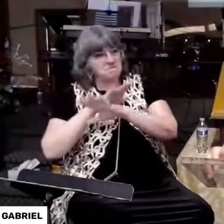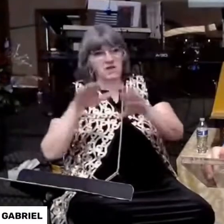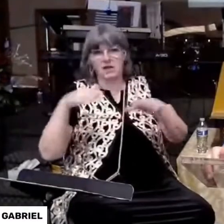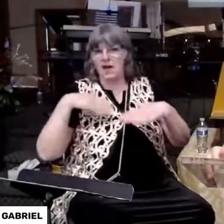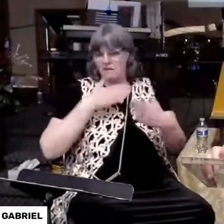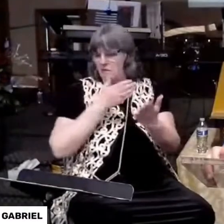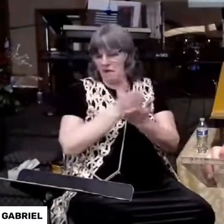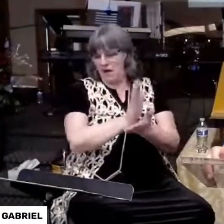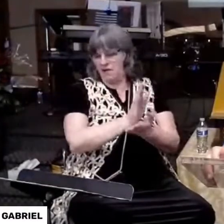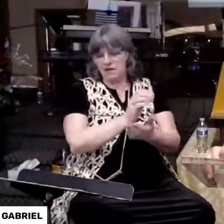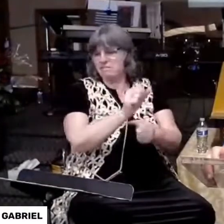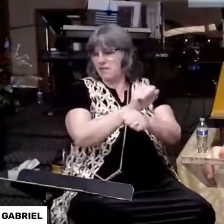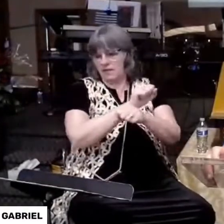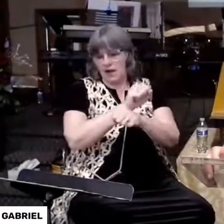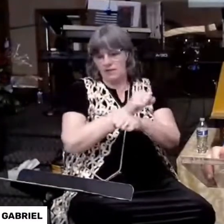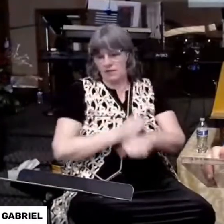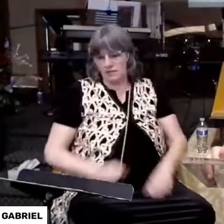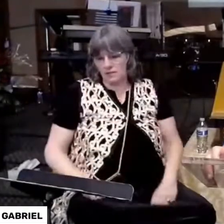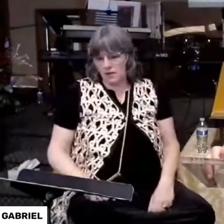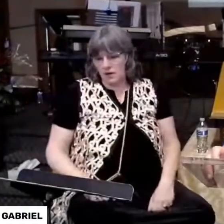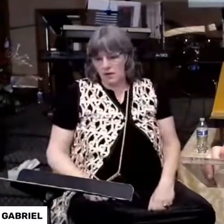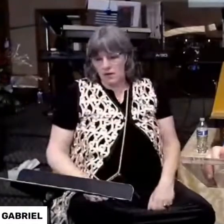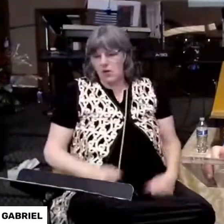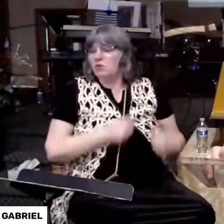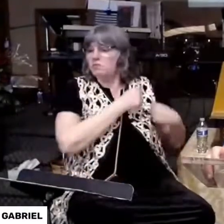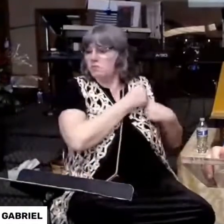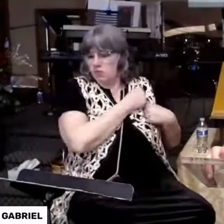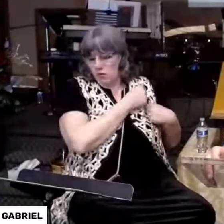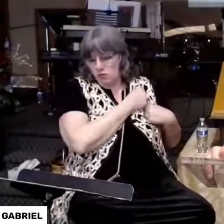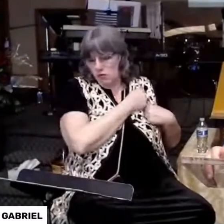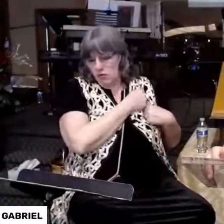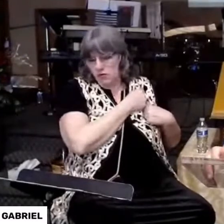employees had no rights.